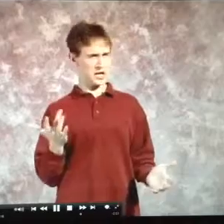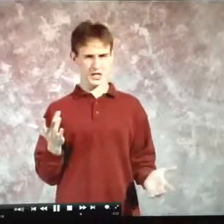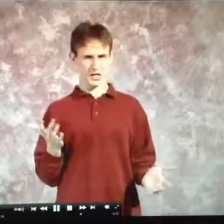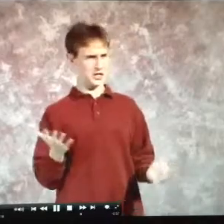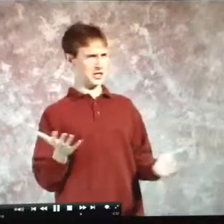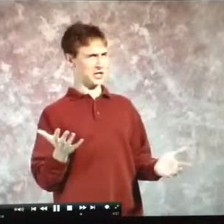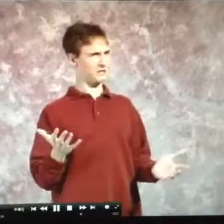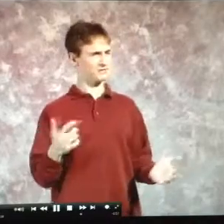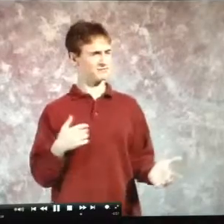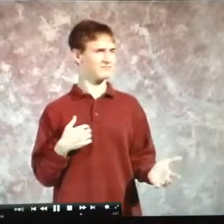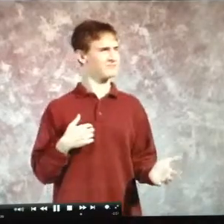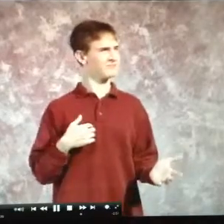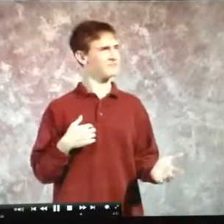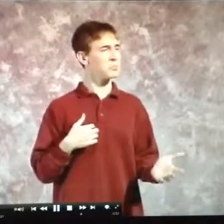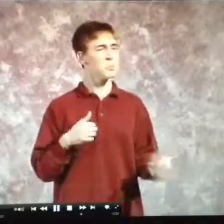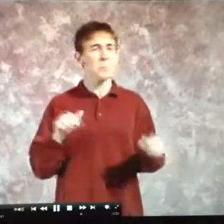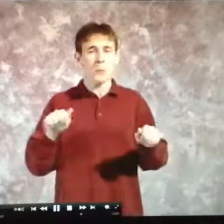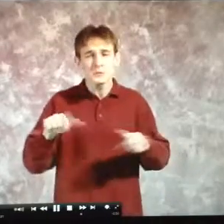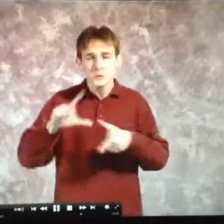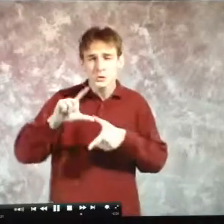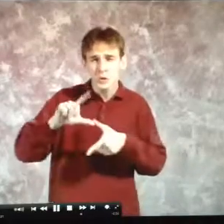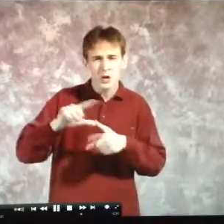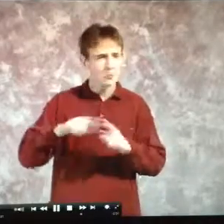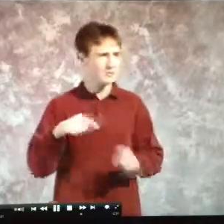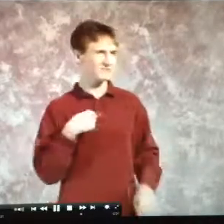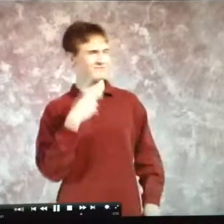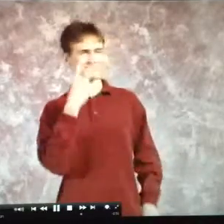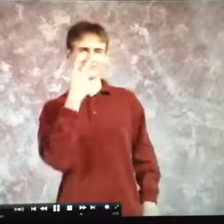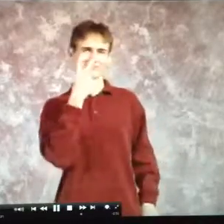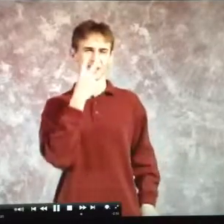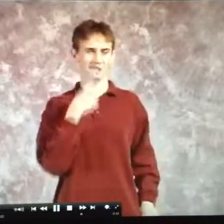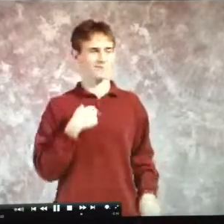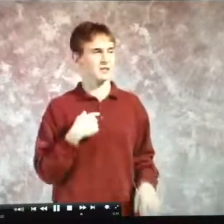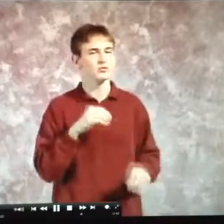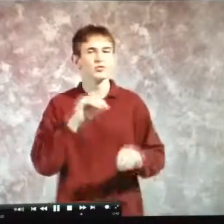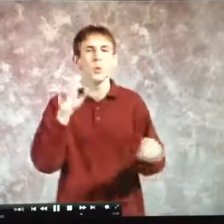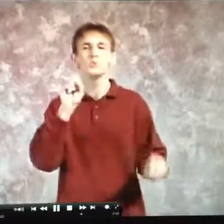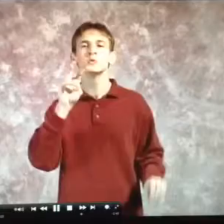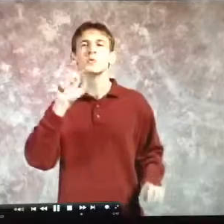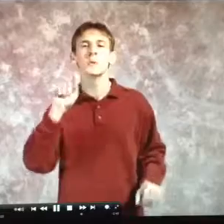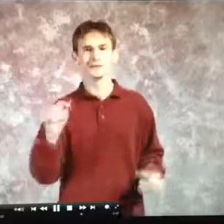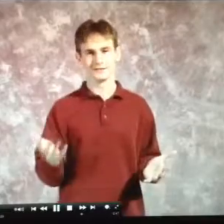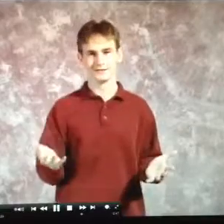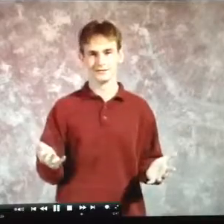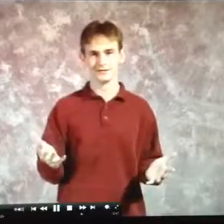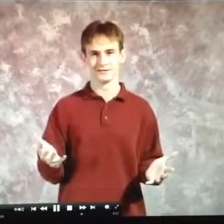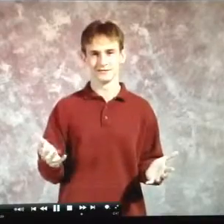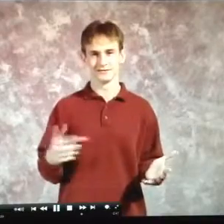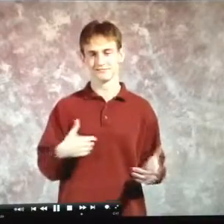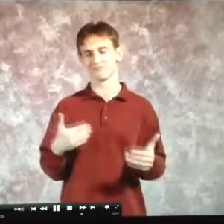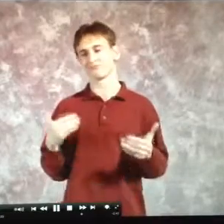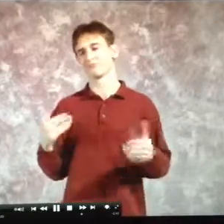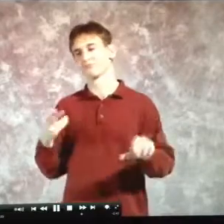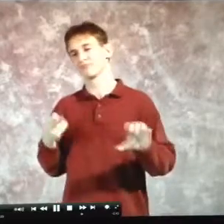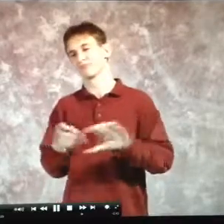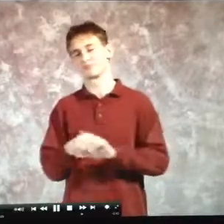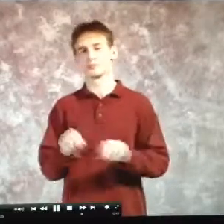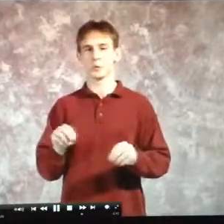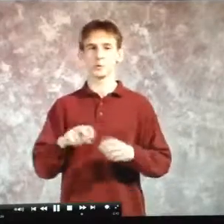Like, how do you know that there's a tornado coming? And we're like, maybe there's a tornado. We're like, yeah, right, I doubt it. So